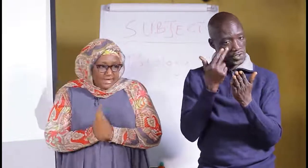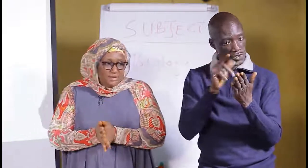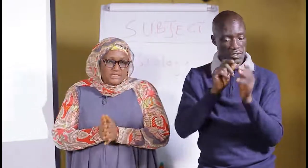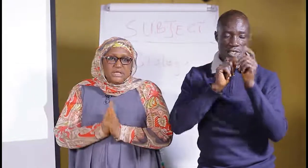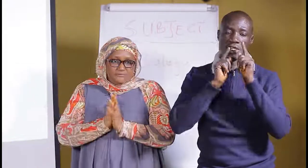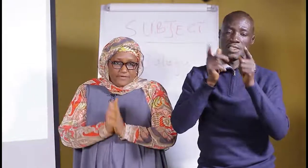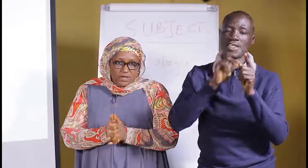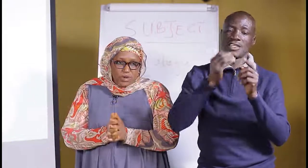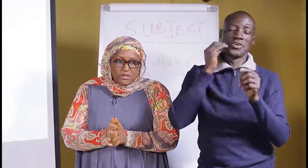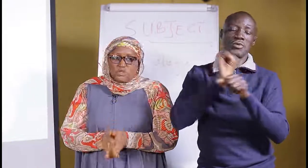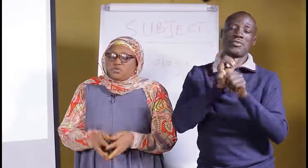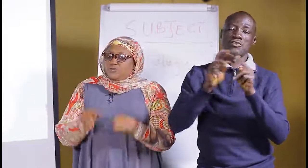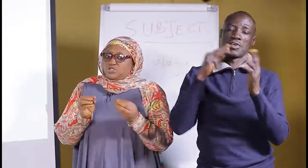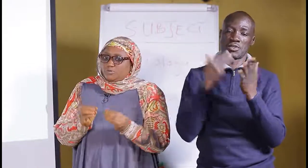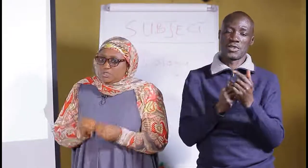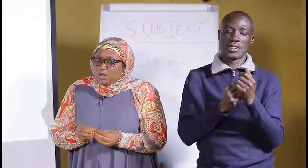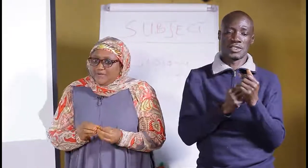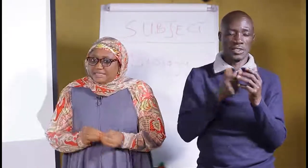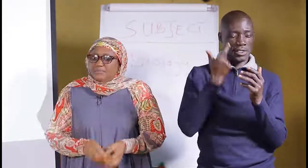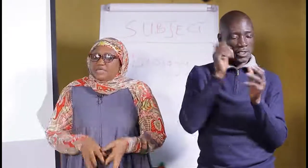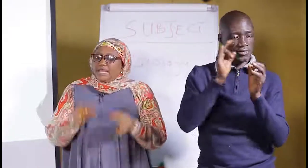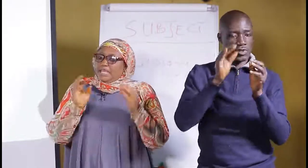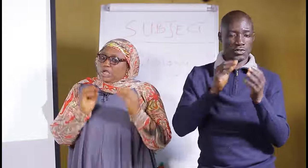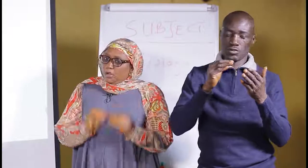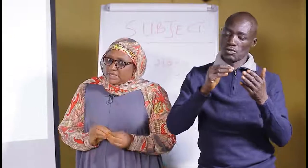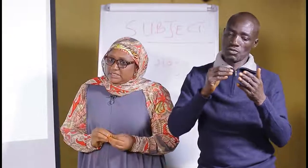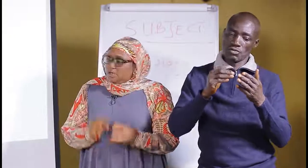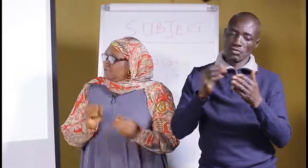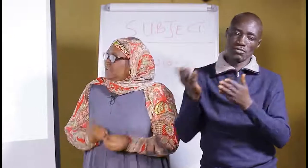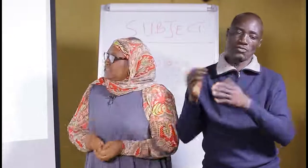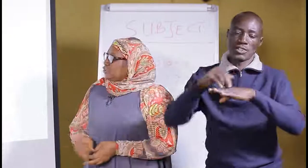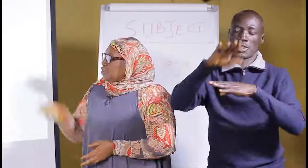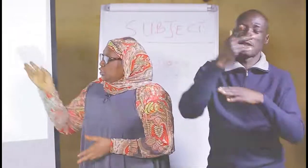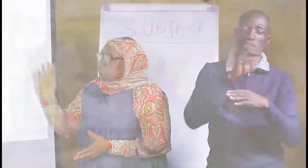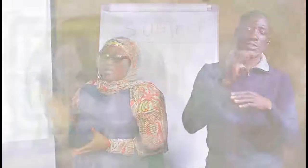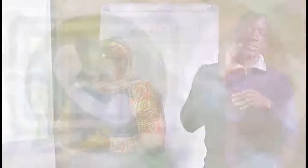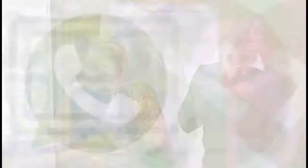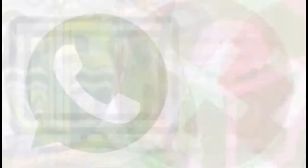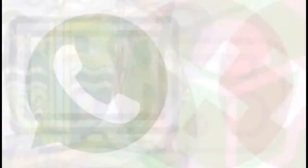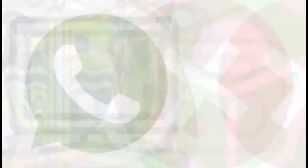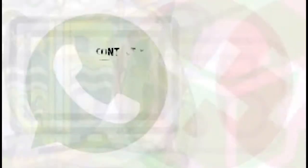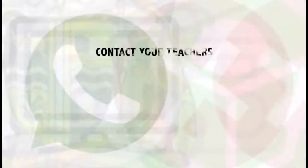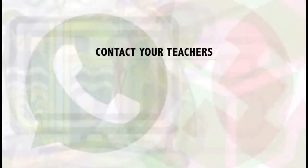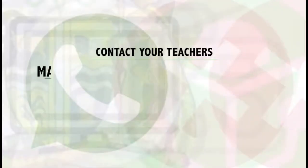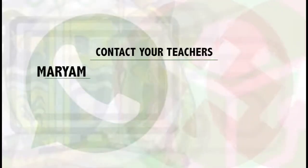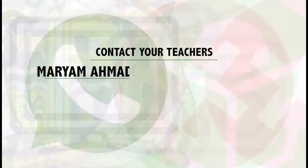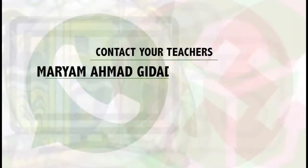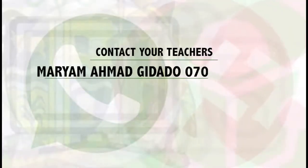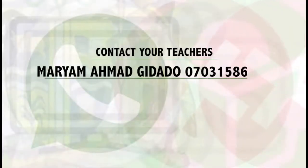my assignment very well. So for the submission of assignment and any comments and observation, you can reach me on my number